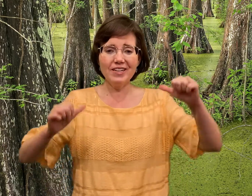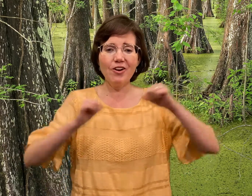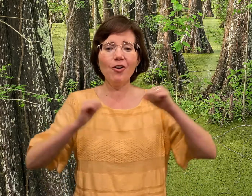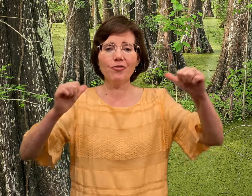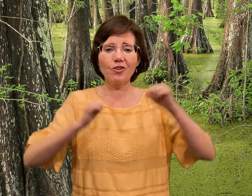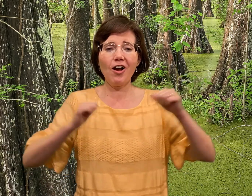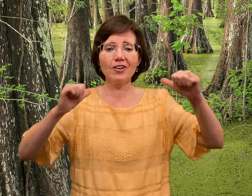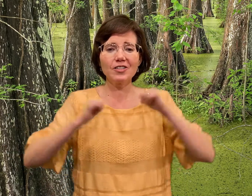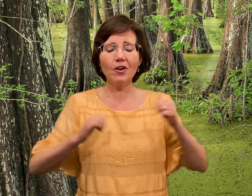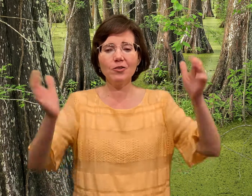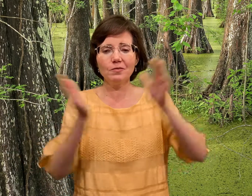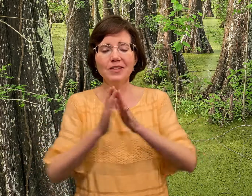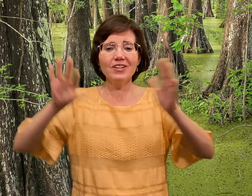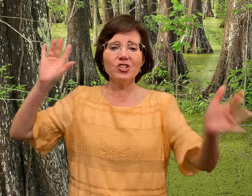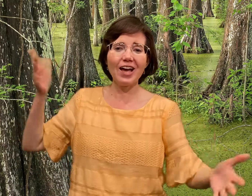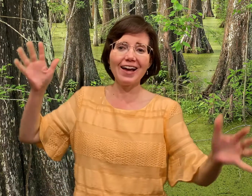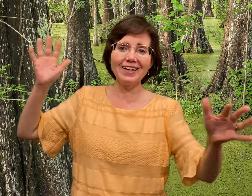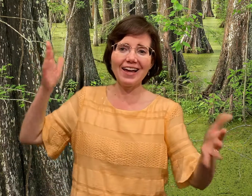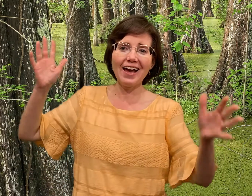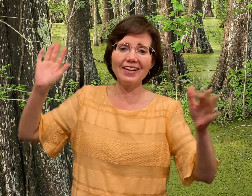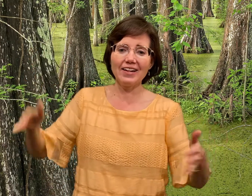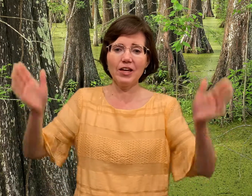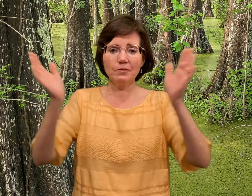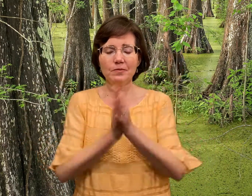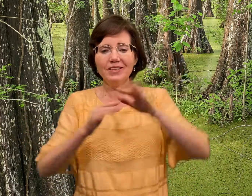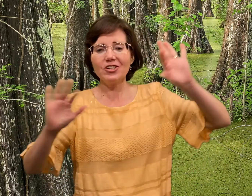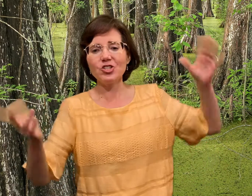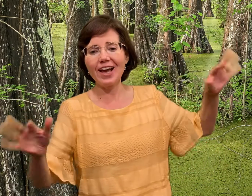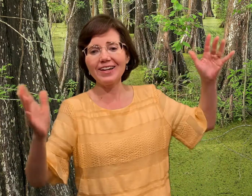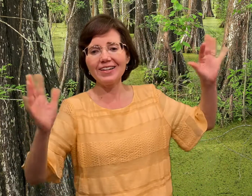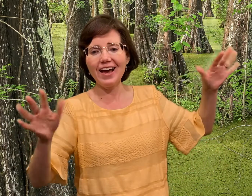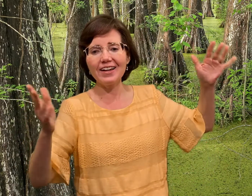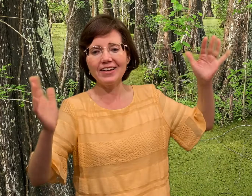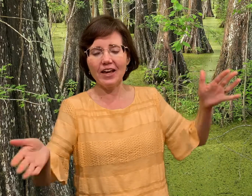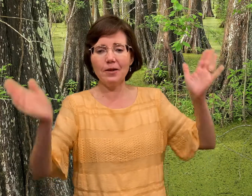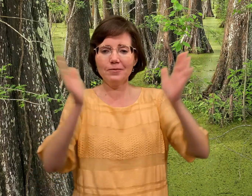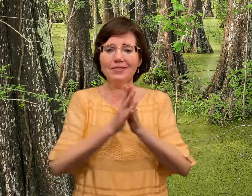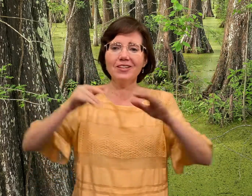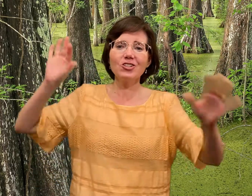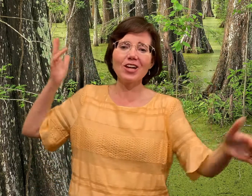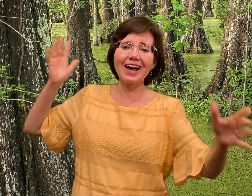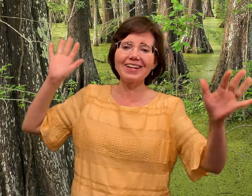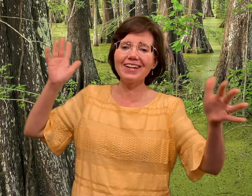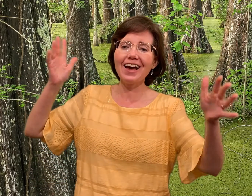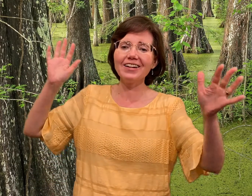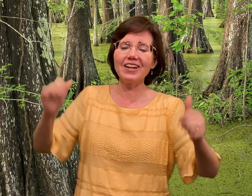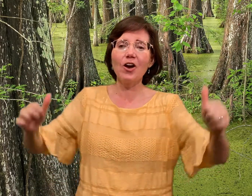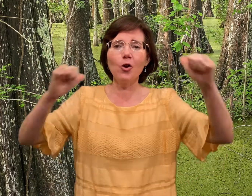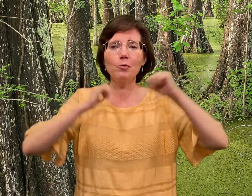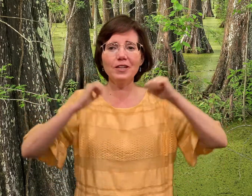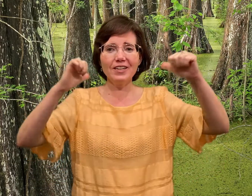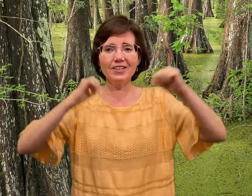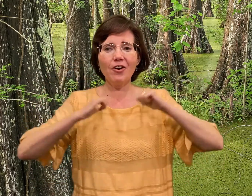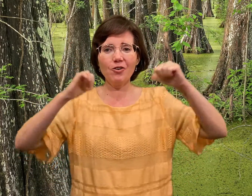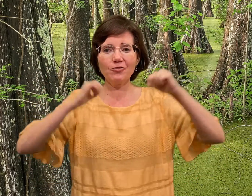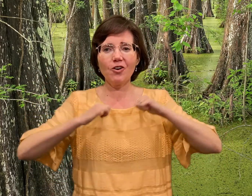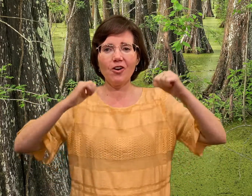know frogs go sha-na-na-na-na, sha-na-na-na-na, sha-na-na-na-na. We know frogs